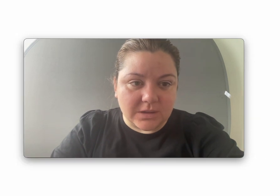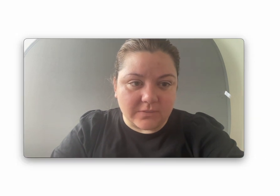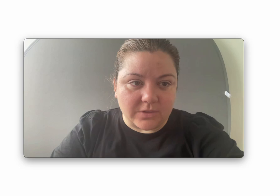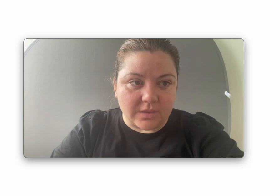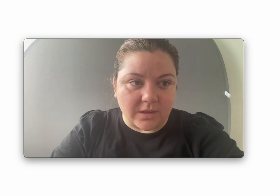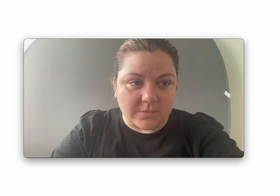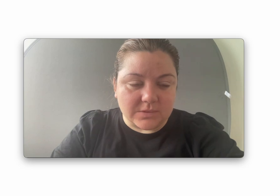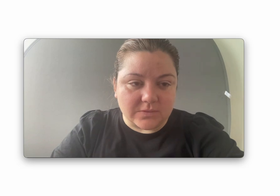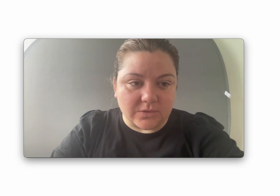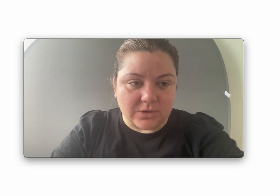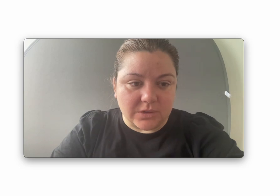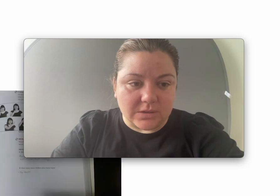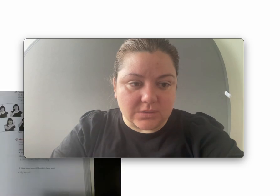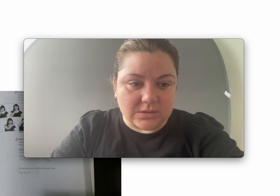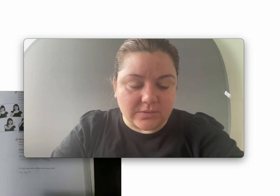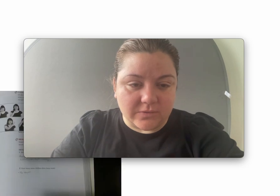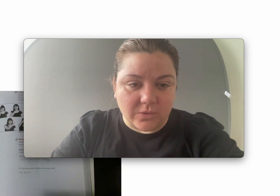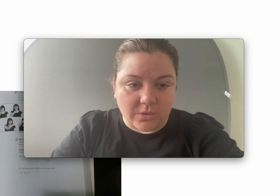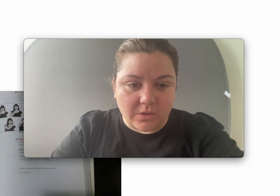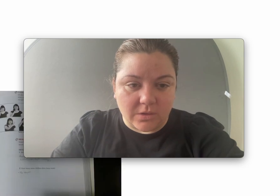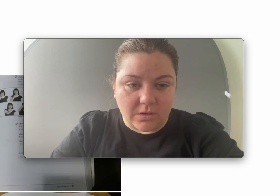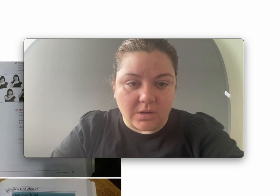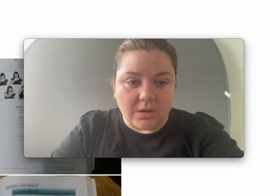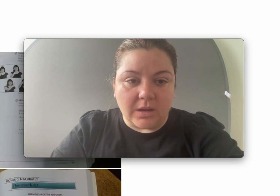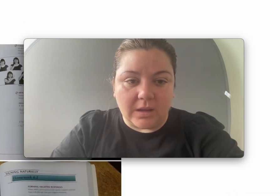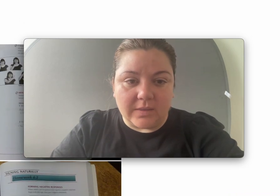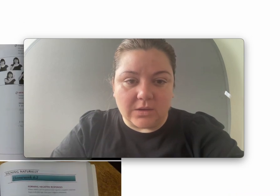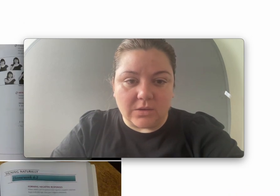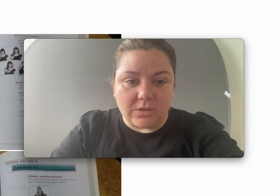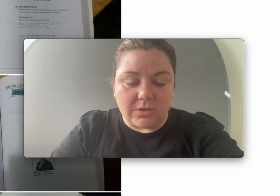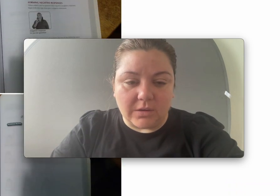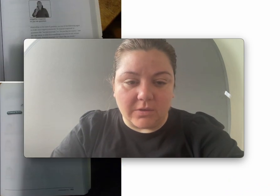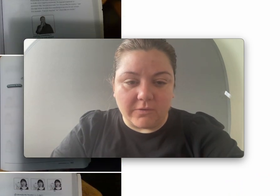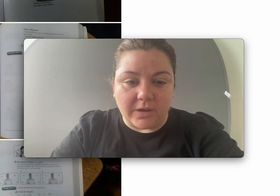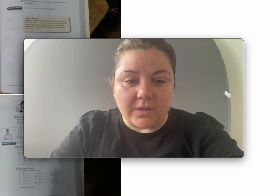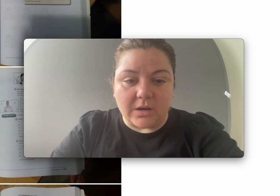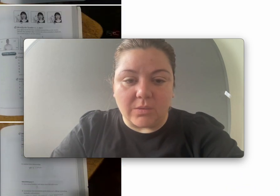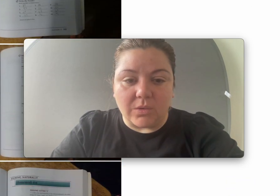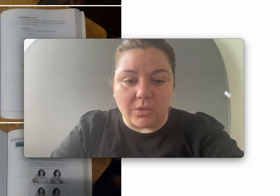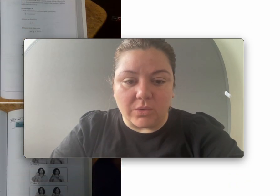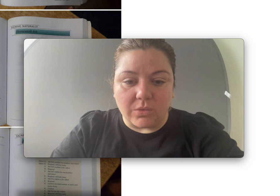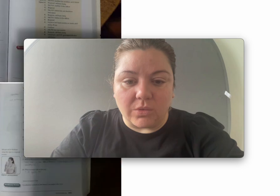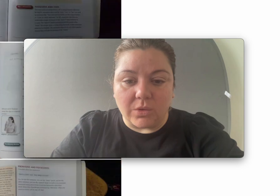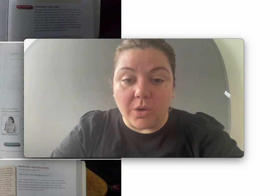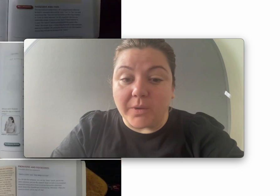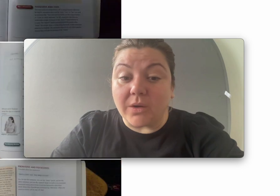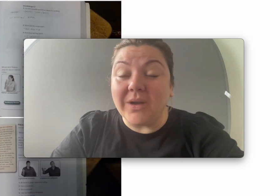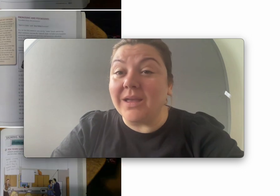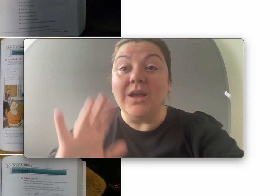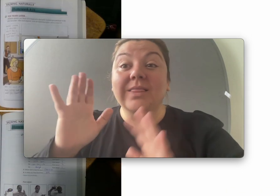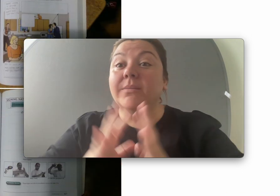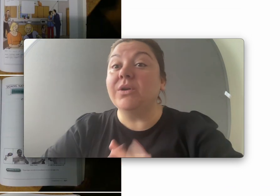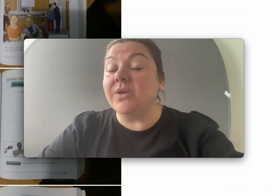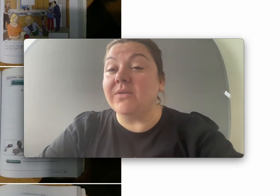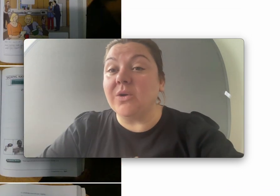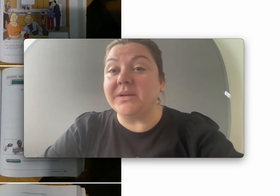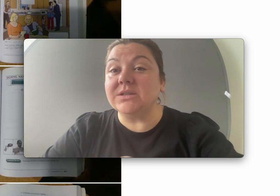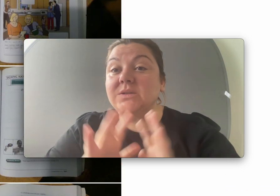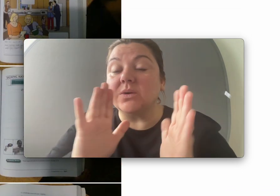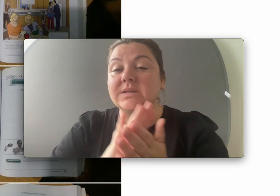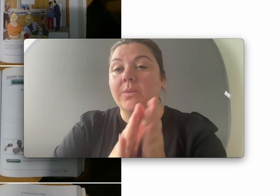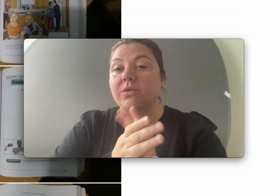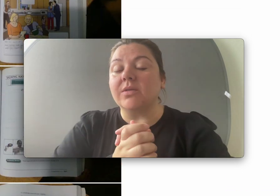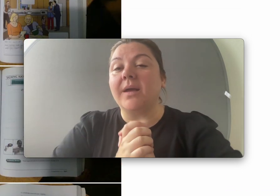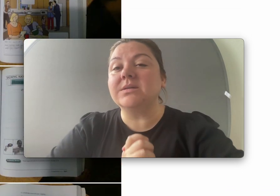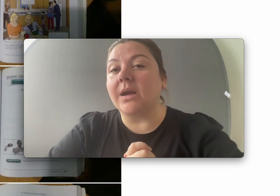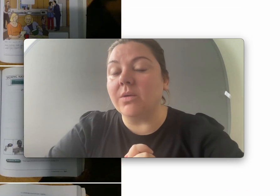should be it for the labs for Unit 4, and then your narrative, and then I will go through your homework. Okay, let me know if you have any questions.